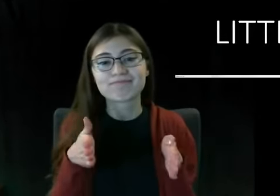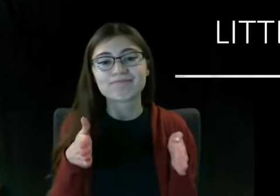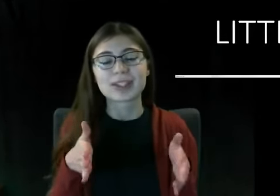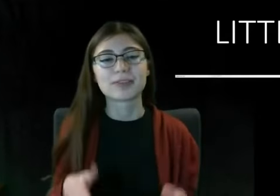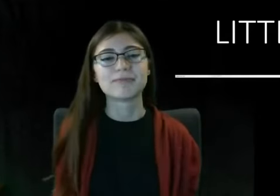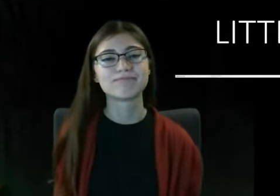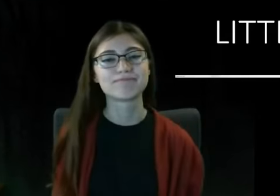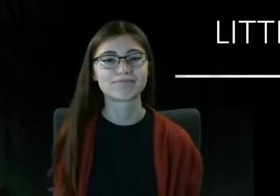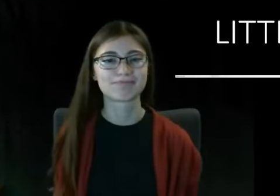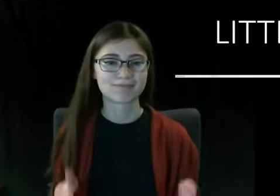Little.